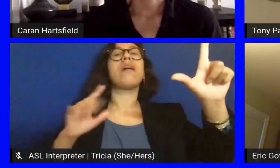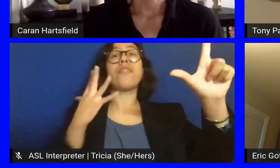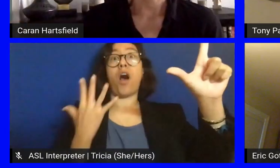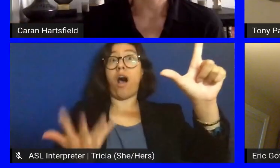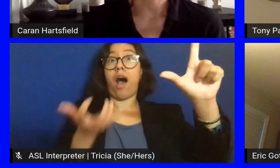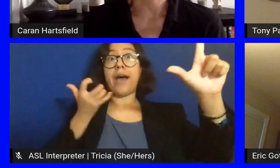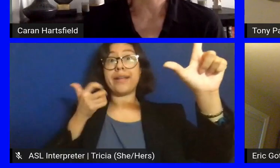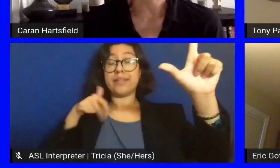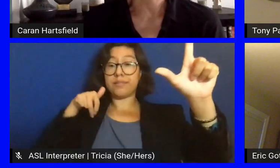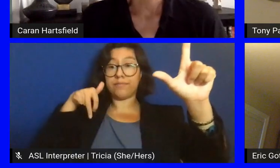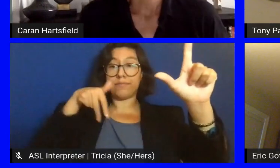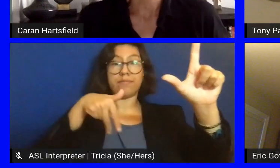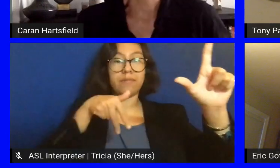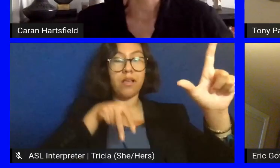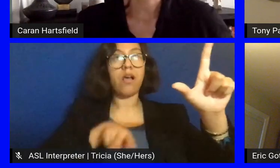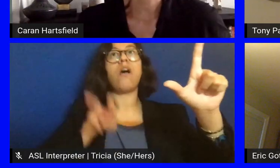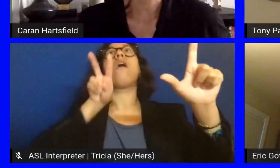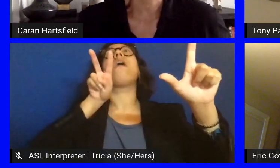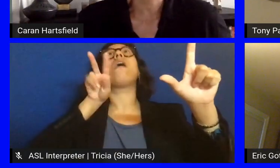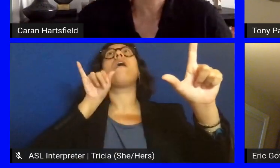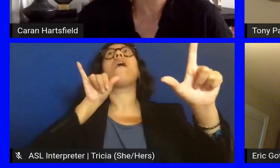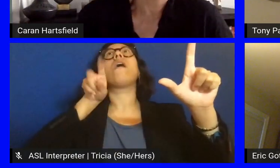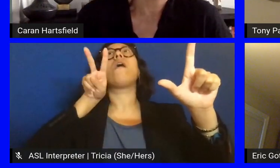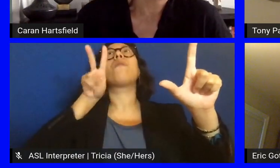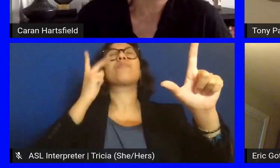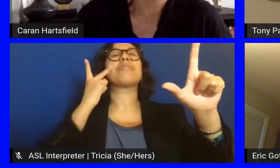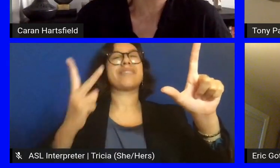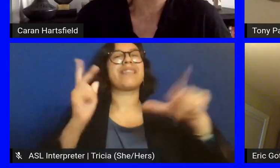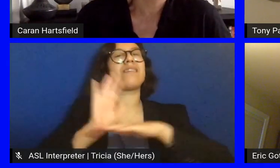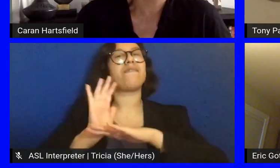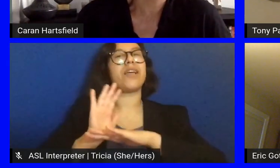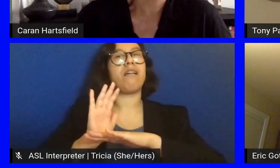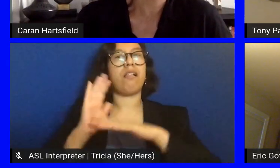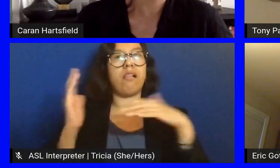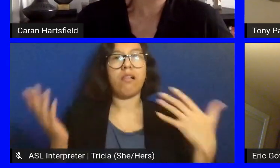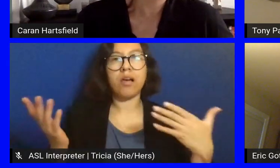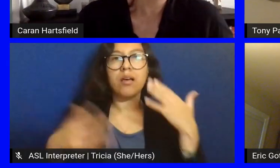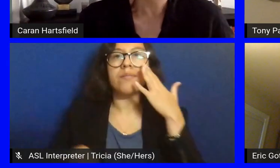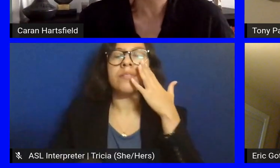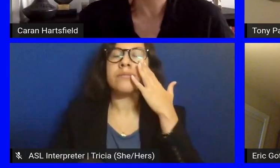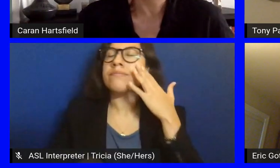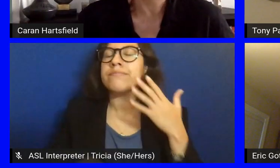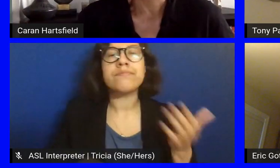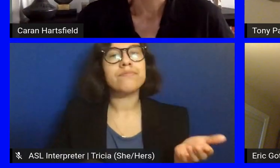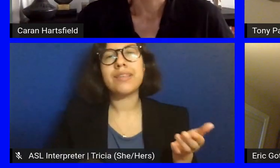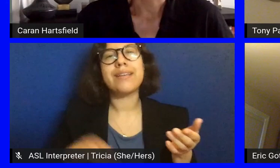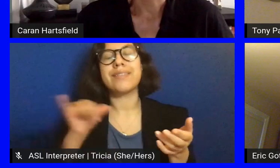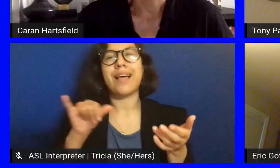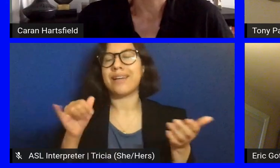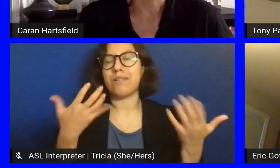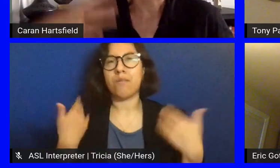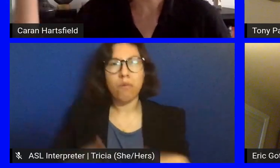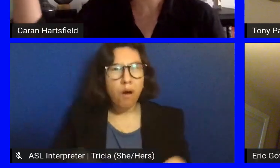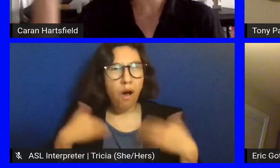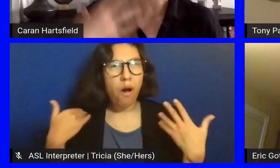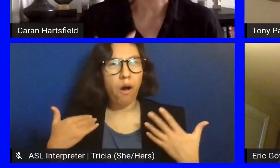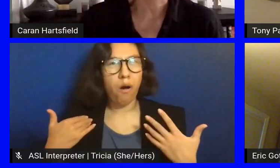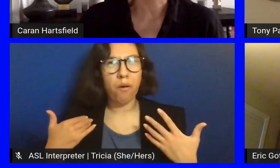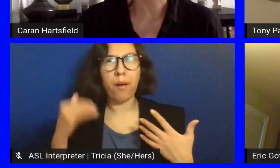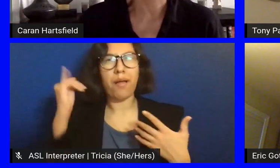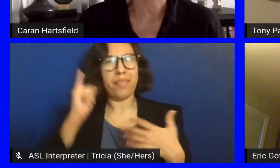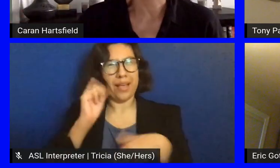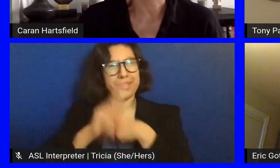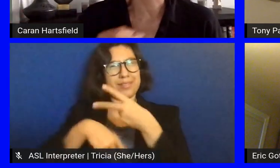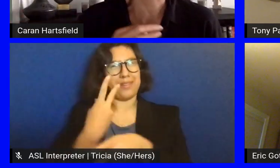up at the film. And purely, it was serendipity that style